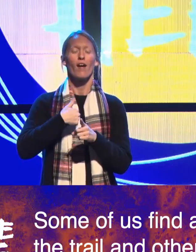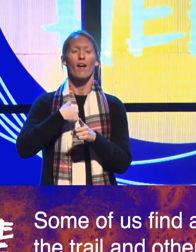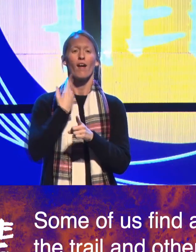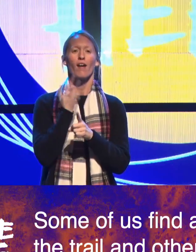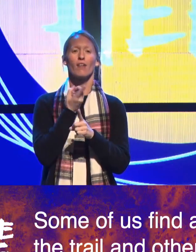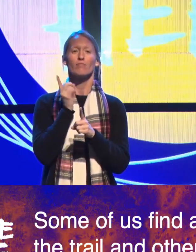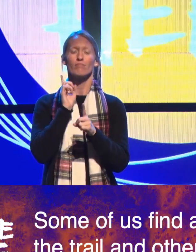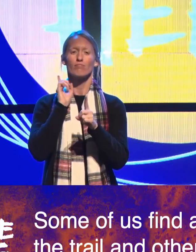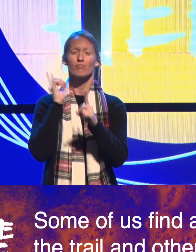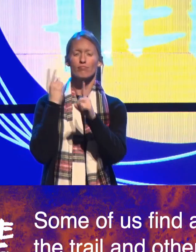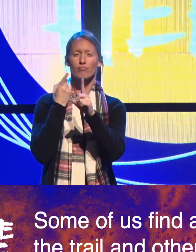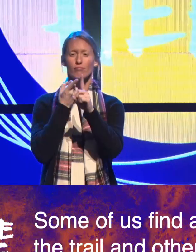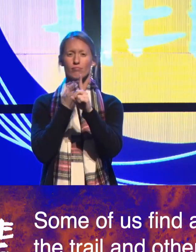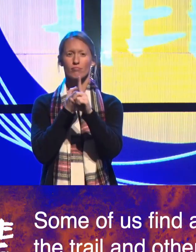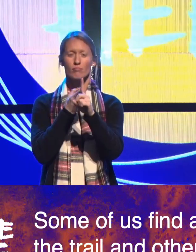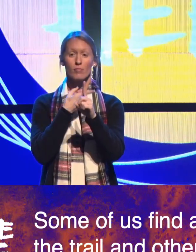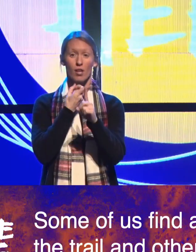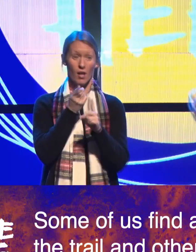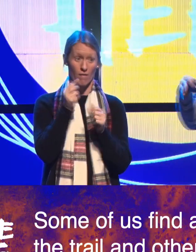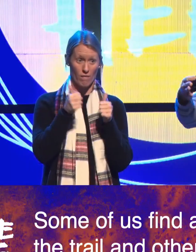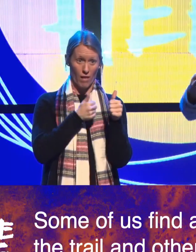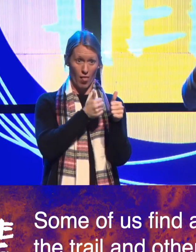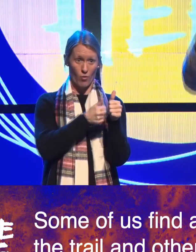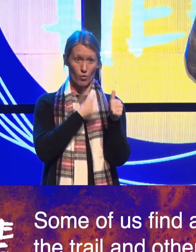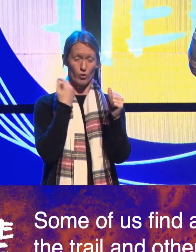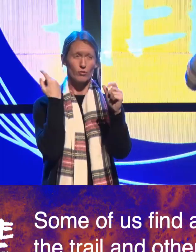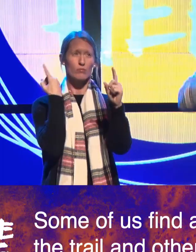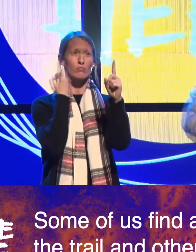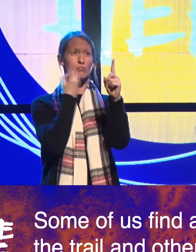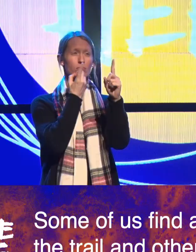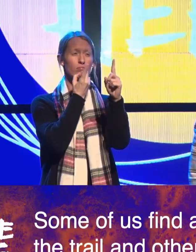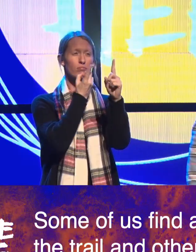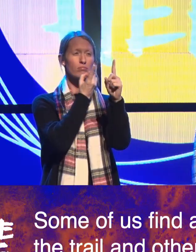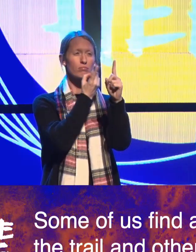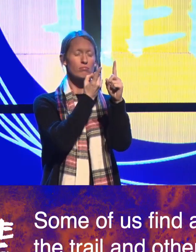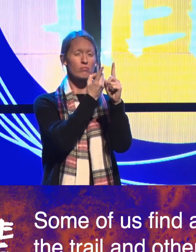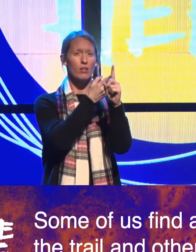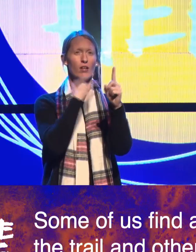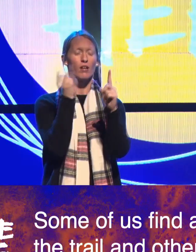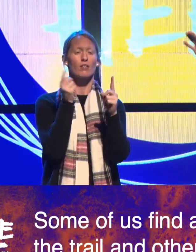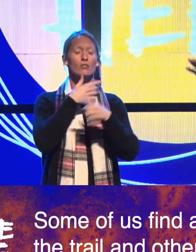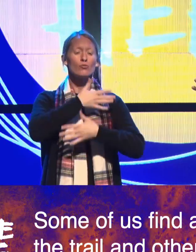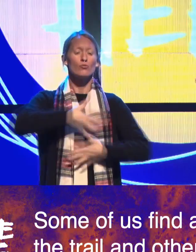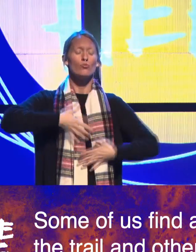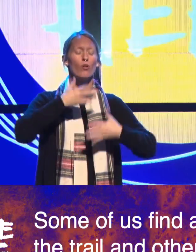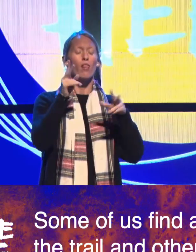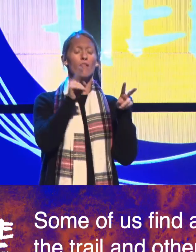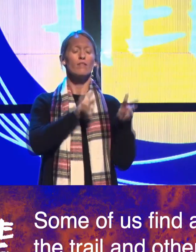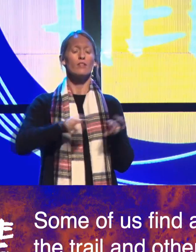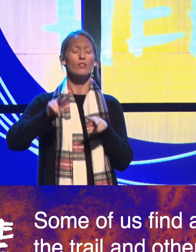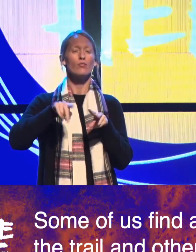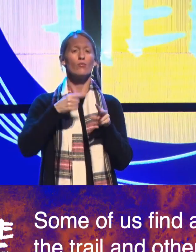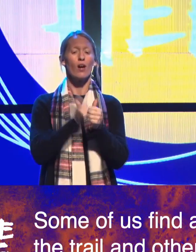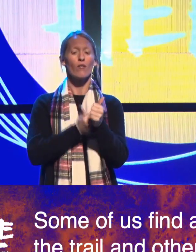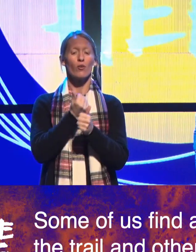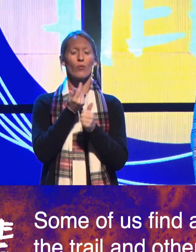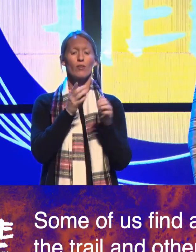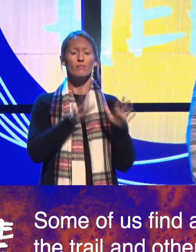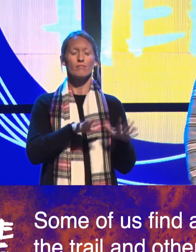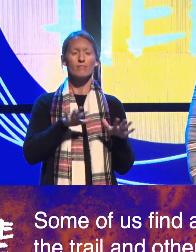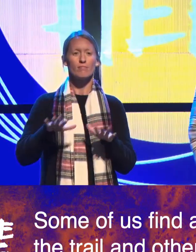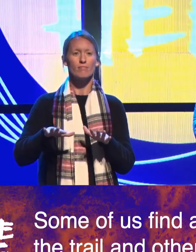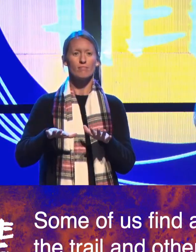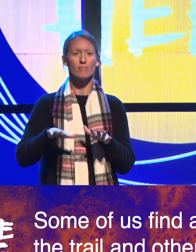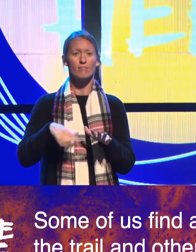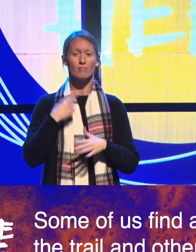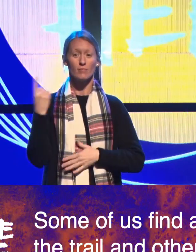path out, right? How many of you are trail followers? Like we're going to get to the summit and enjoy the view. Everybody stay calm, right? Somebody starts